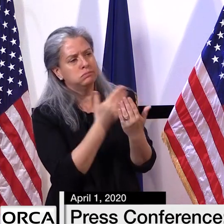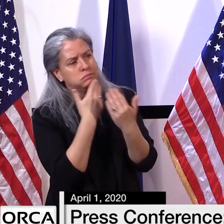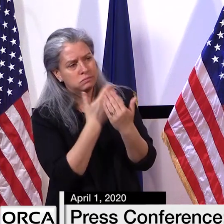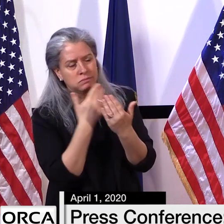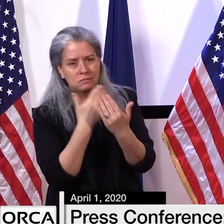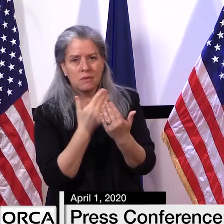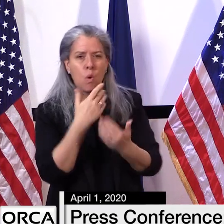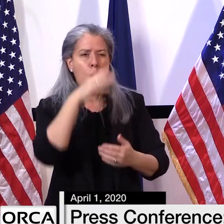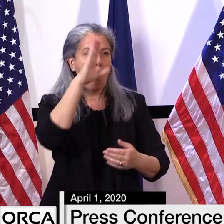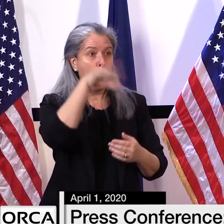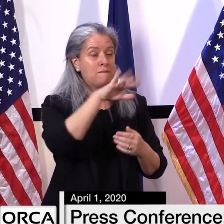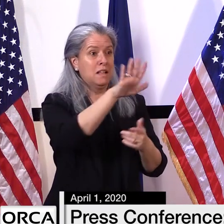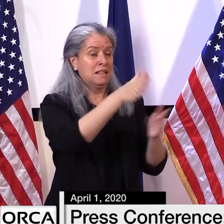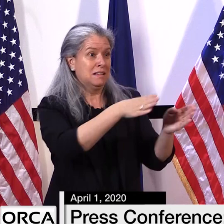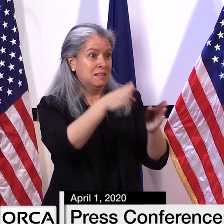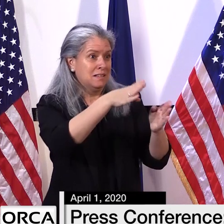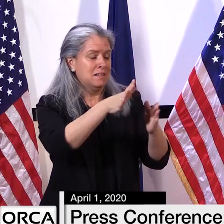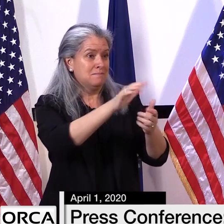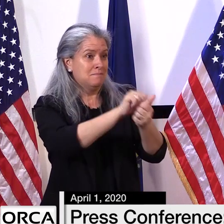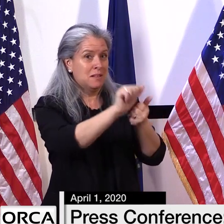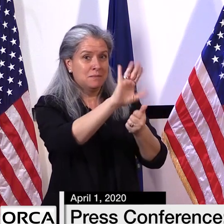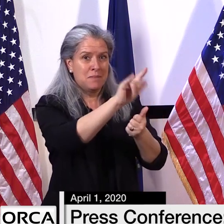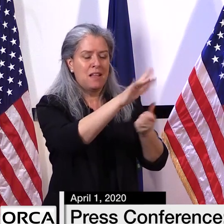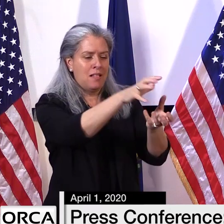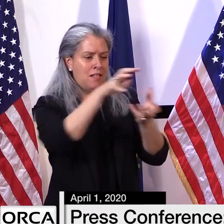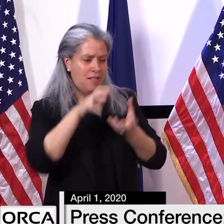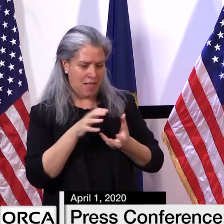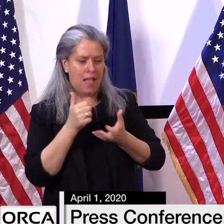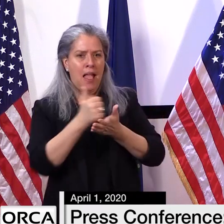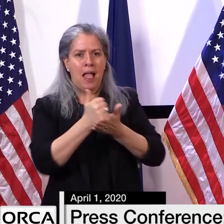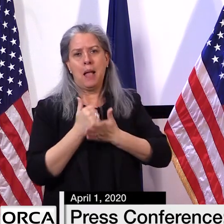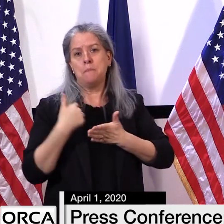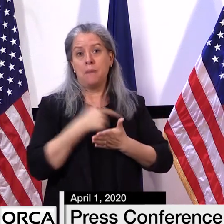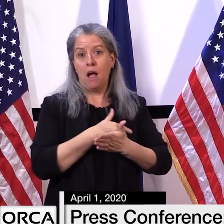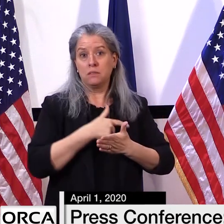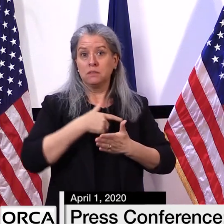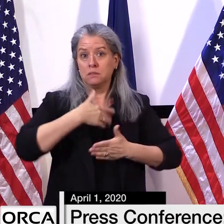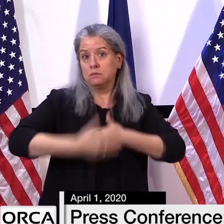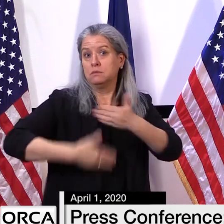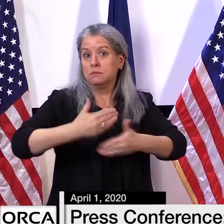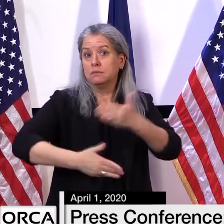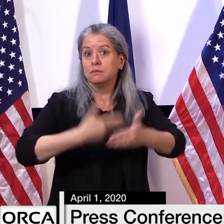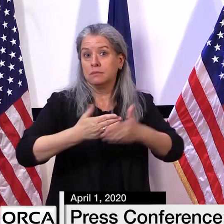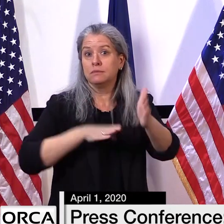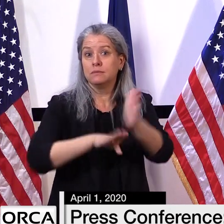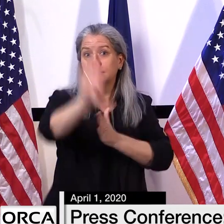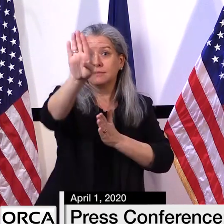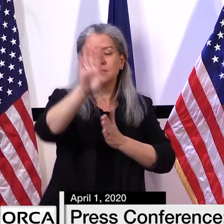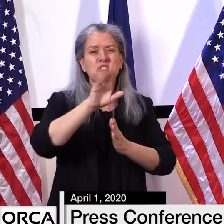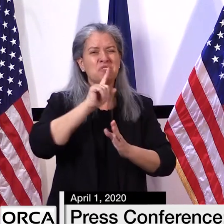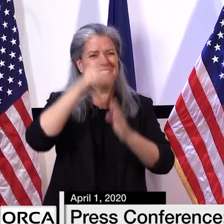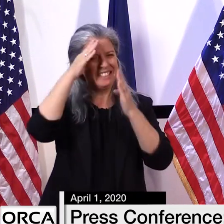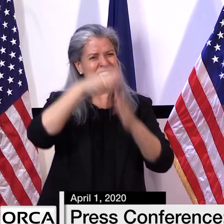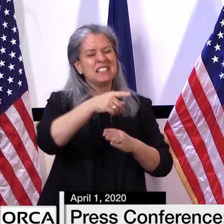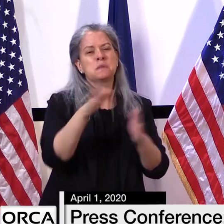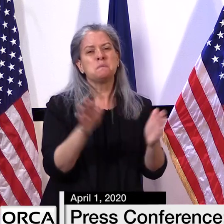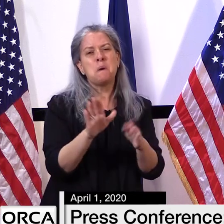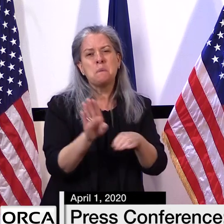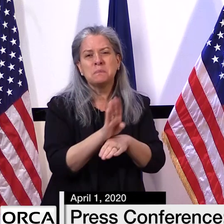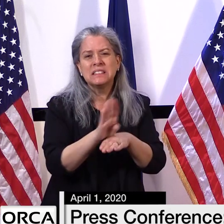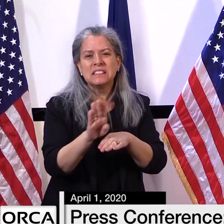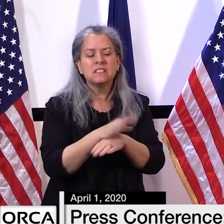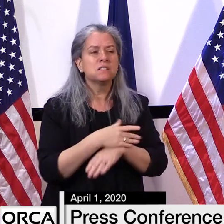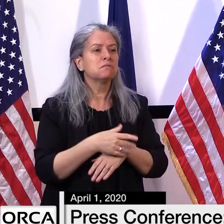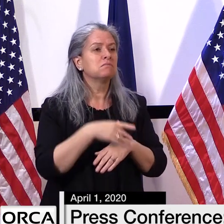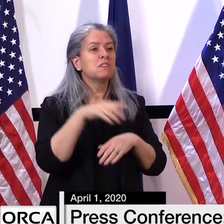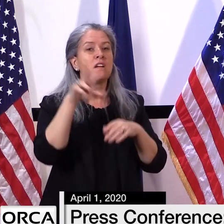confront COVID-19, and that this economic aid will make it a little easier for small businesses and individual Vermonters